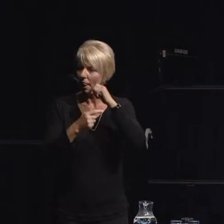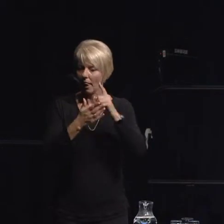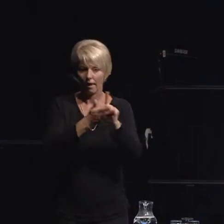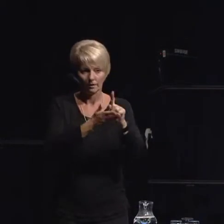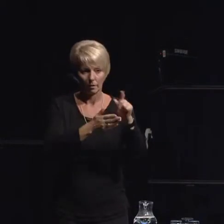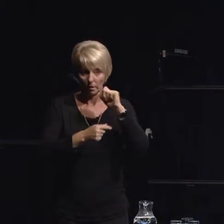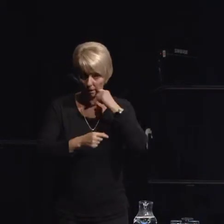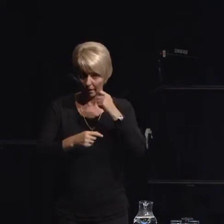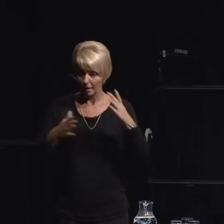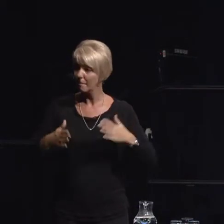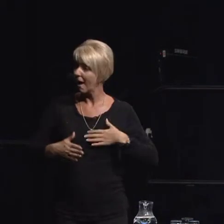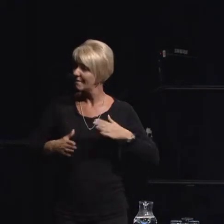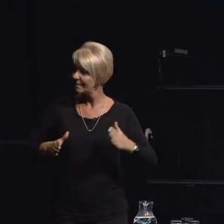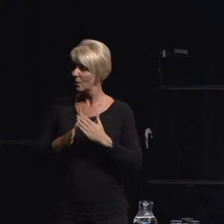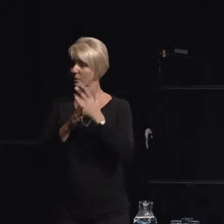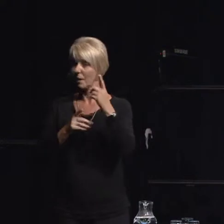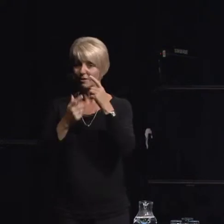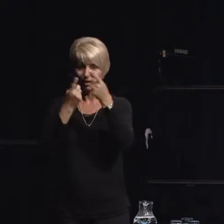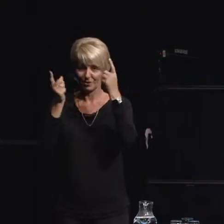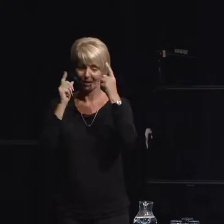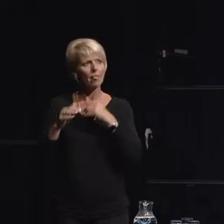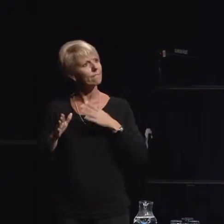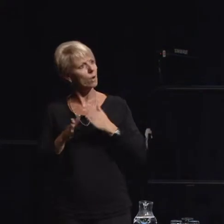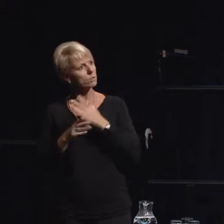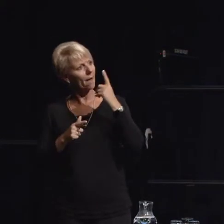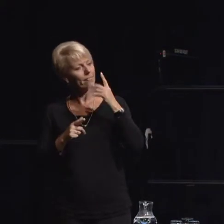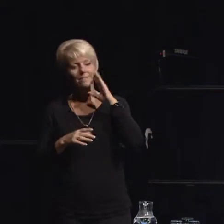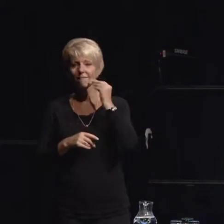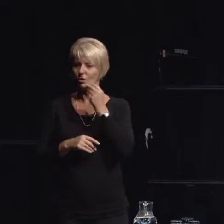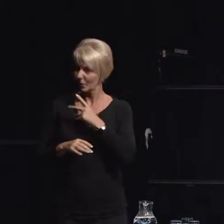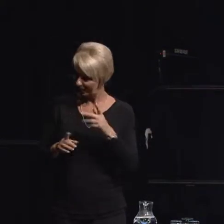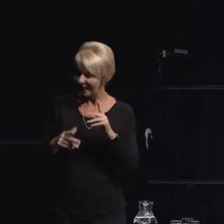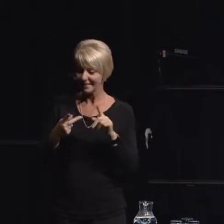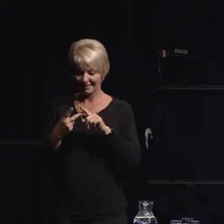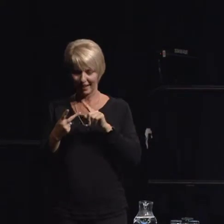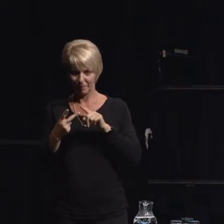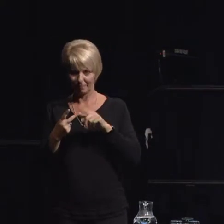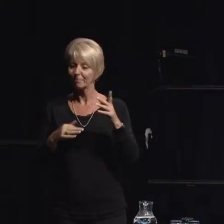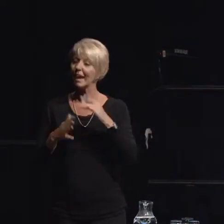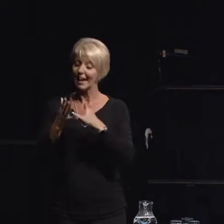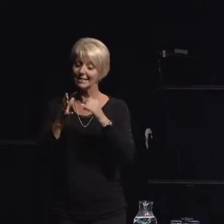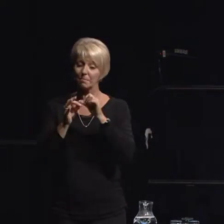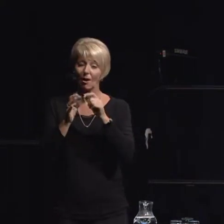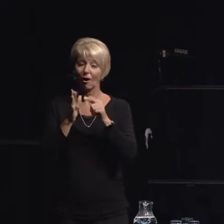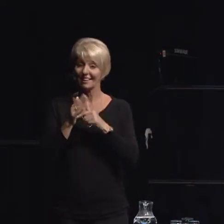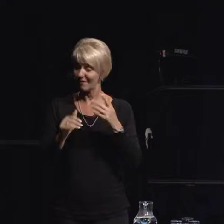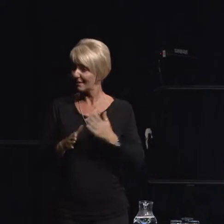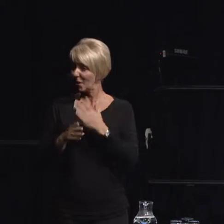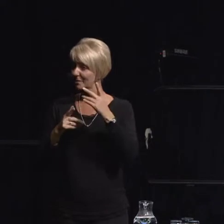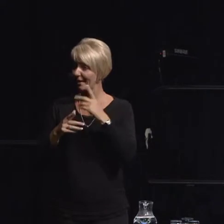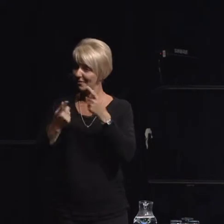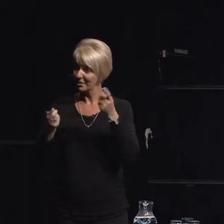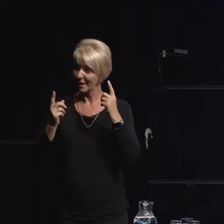This is my first graduation, actually it's my second. My first was this afternoon at South Bank Institute of Technology, and you've already